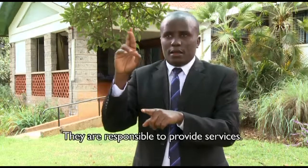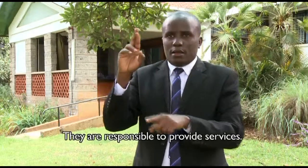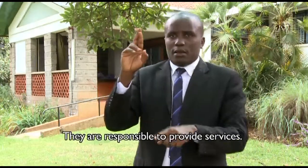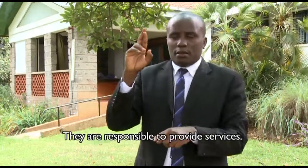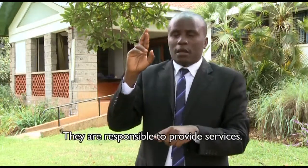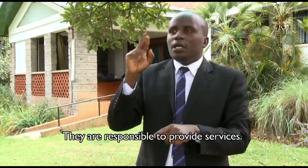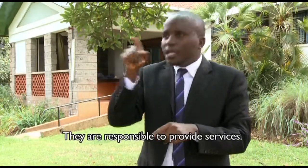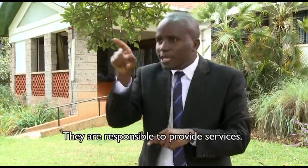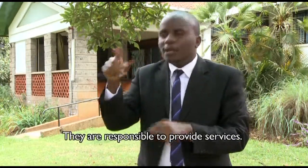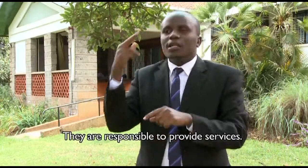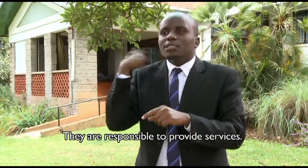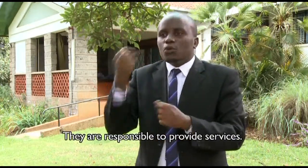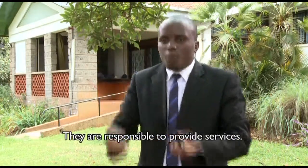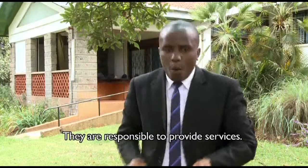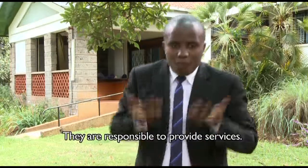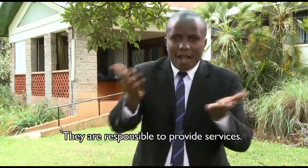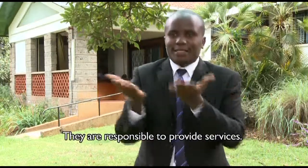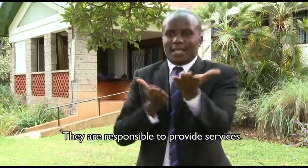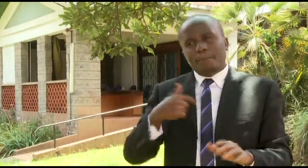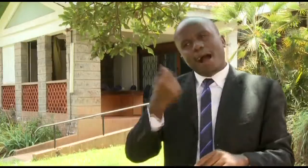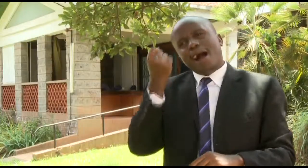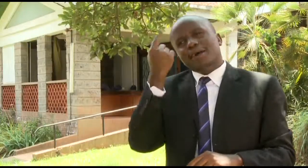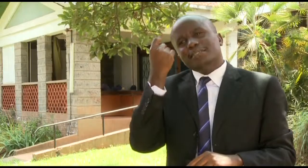They are responsible to provide services.